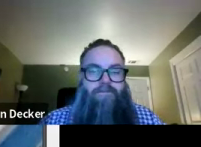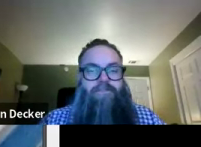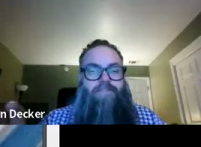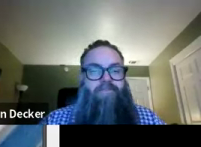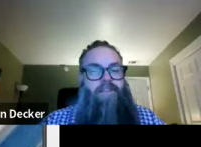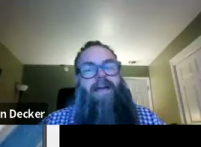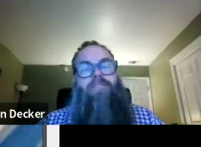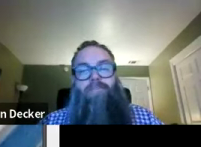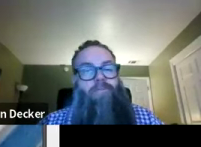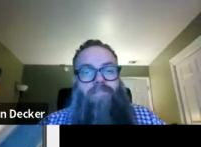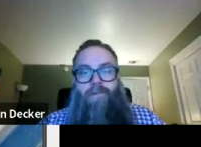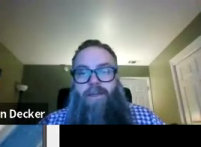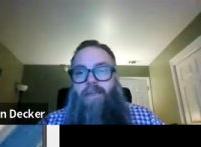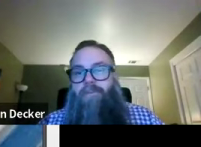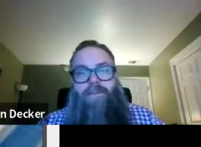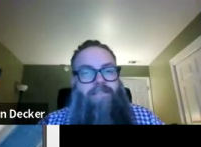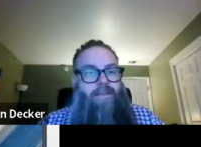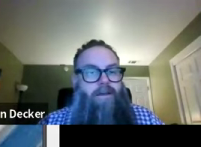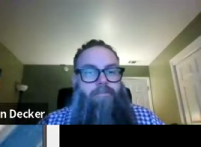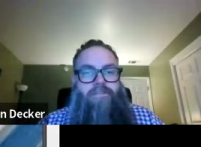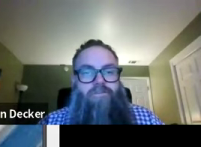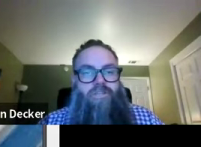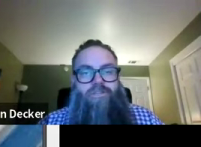promoting this is because I was specifically asked to promote this by